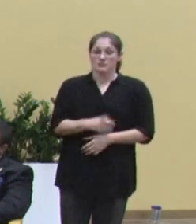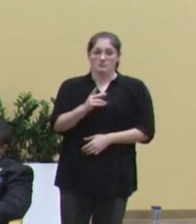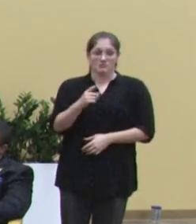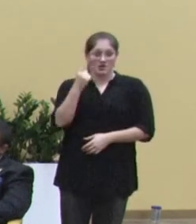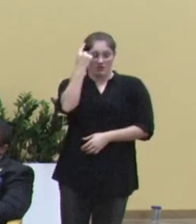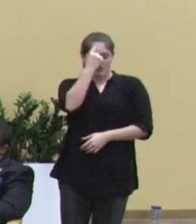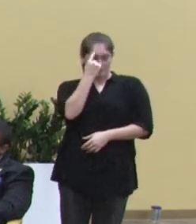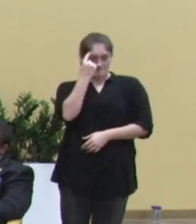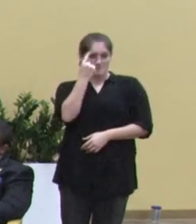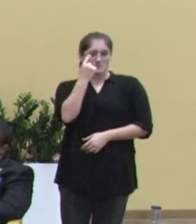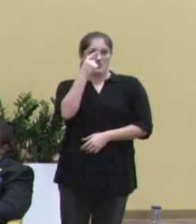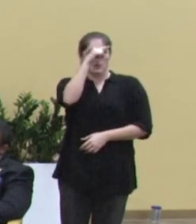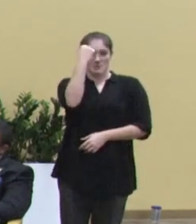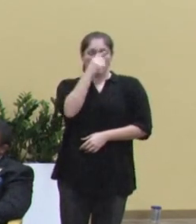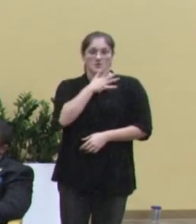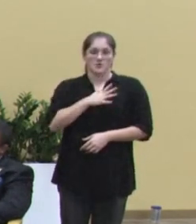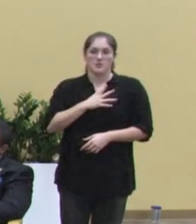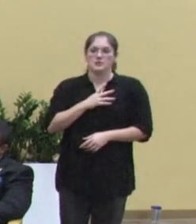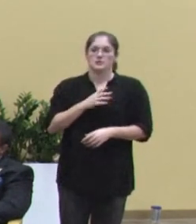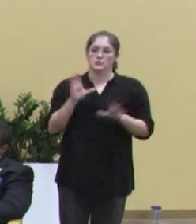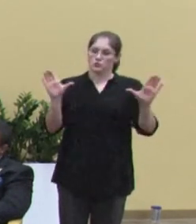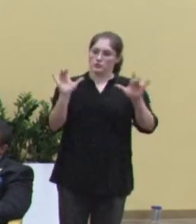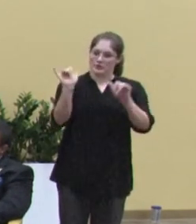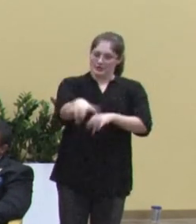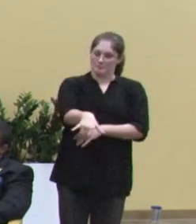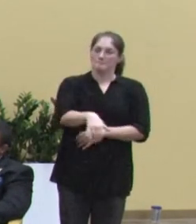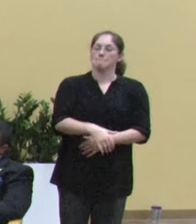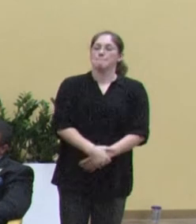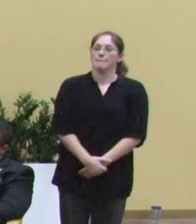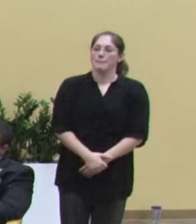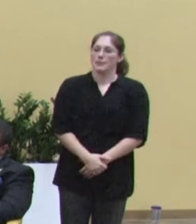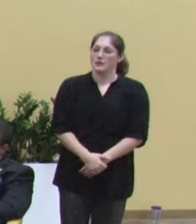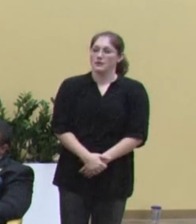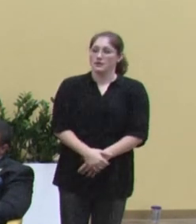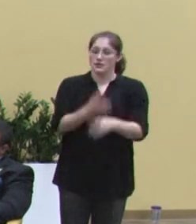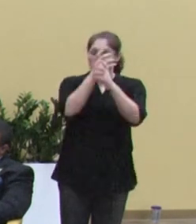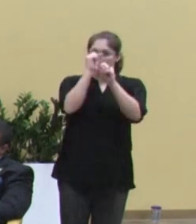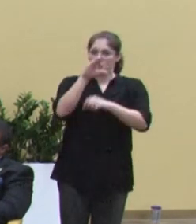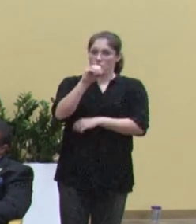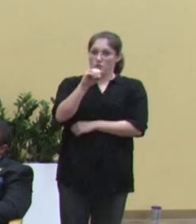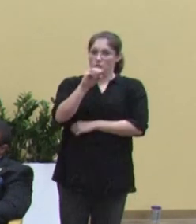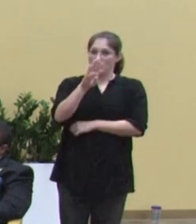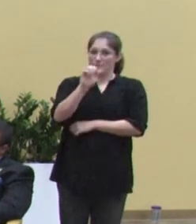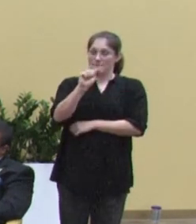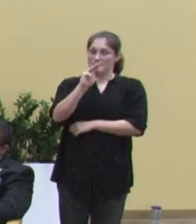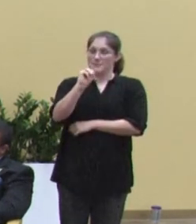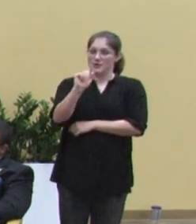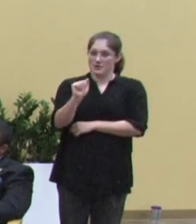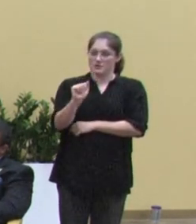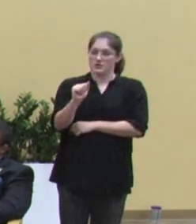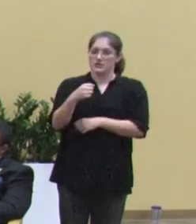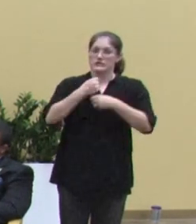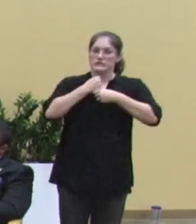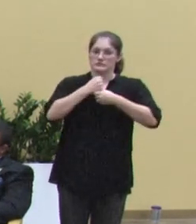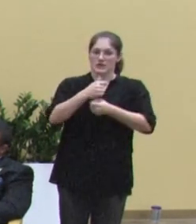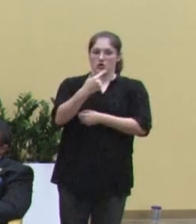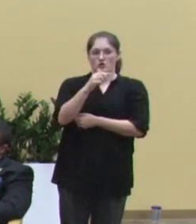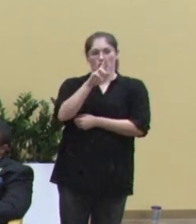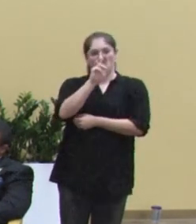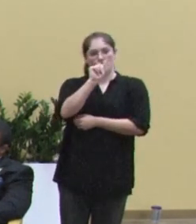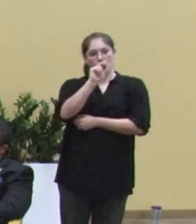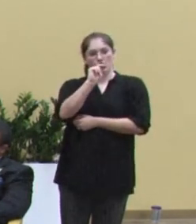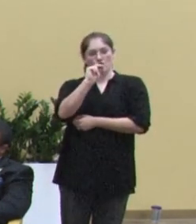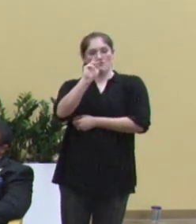advantage of that. And I know President Obama and his administration have recently just created a grant of about